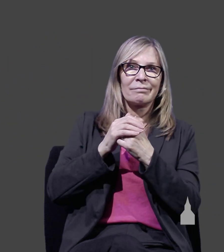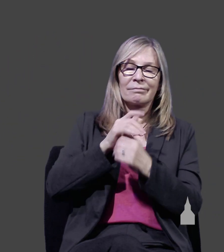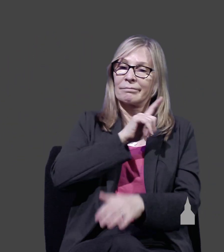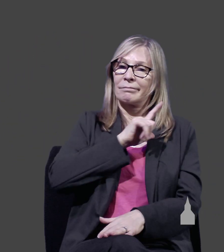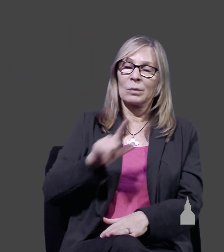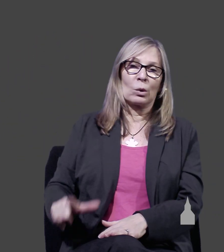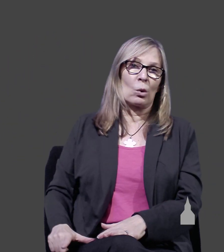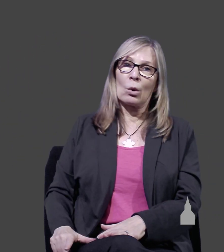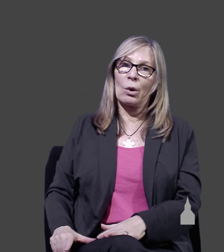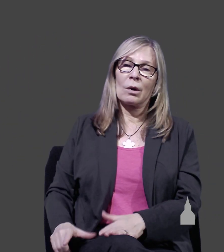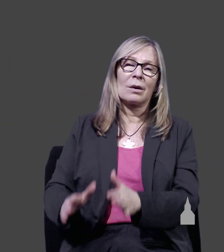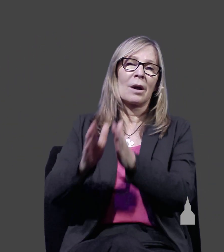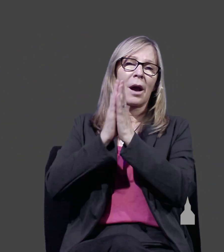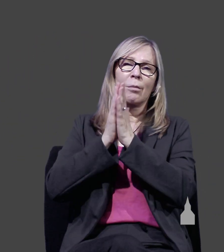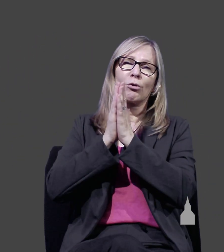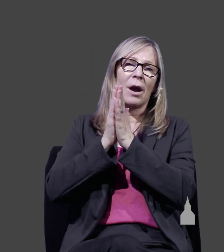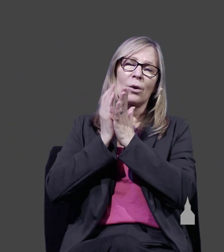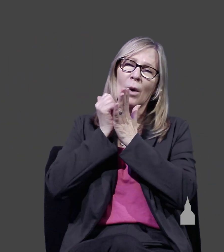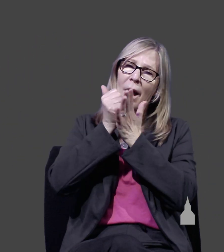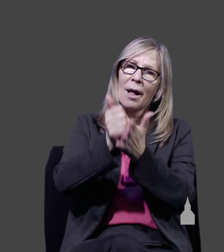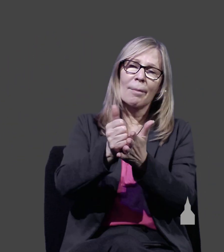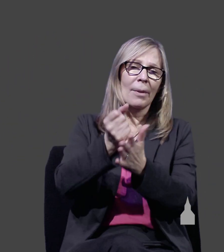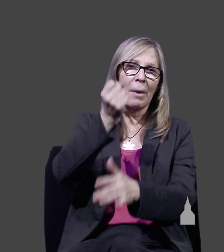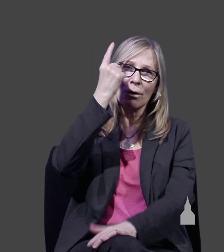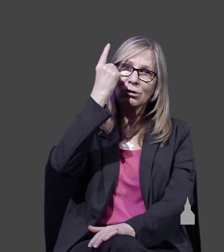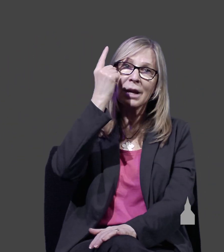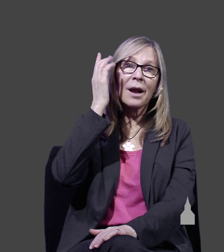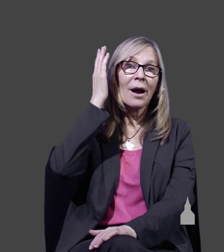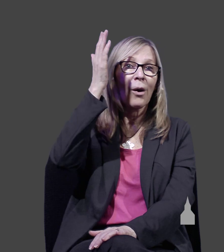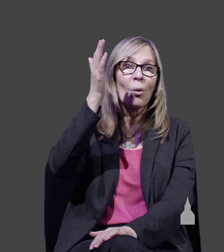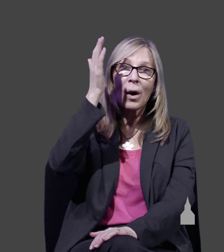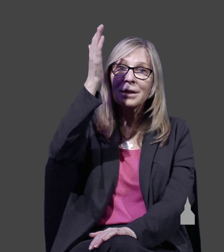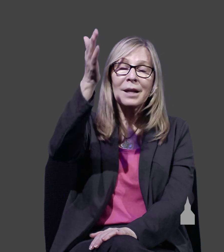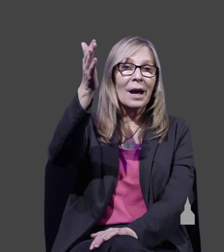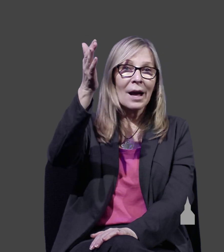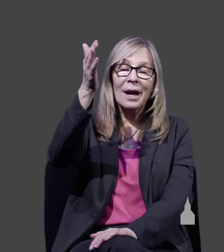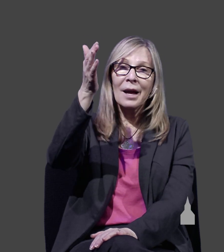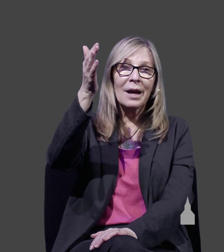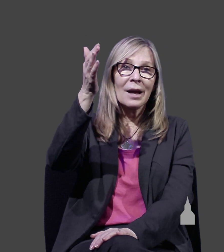Lord, I pray, Lord, that you would help them understand that one day